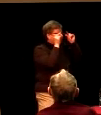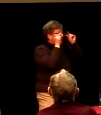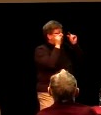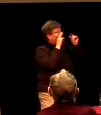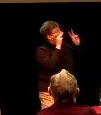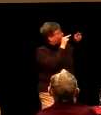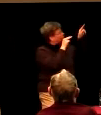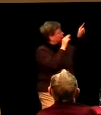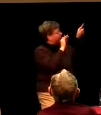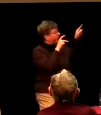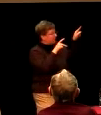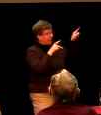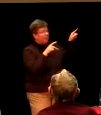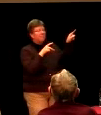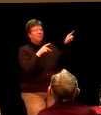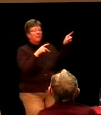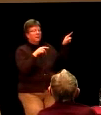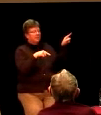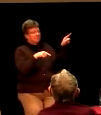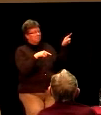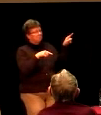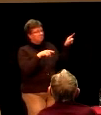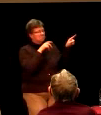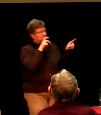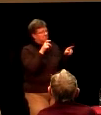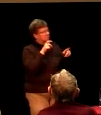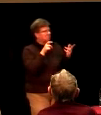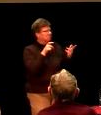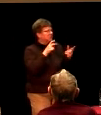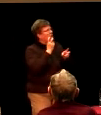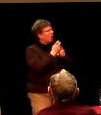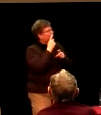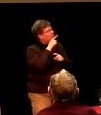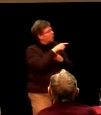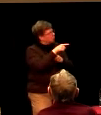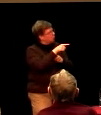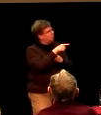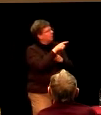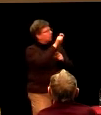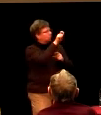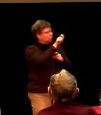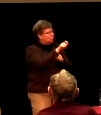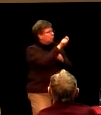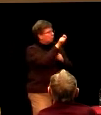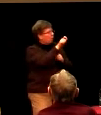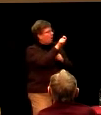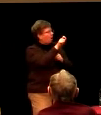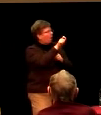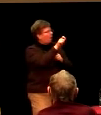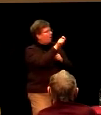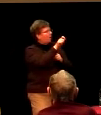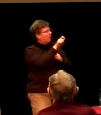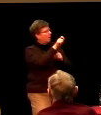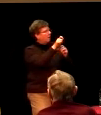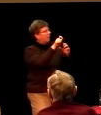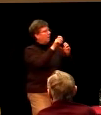these maps, it wouldn't be hard for you to draw a circle around the red area.